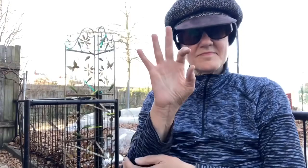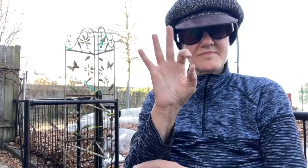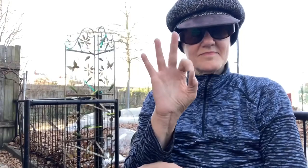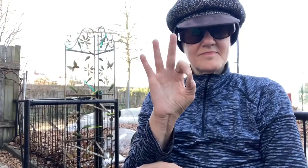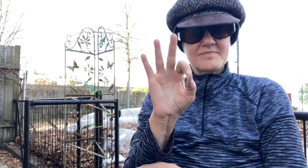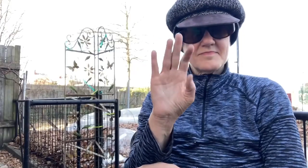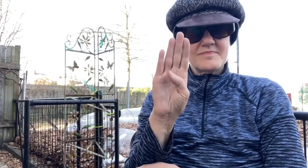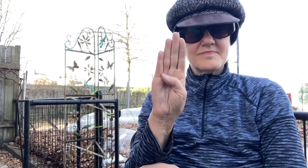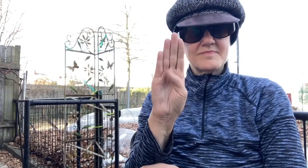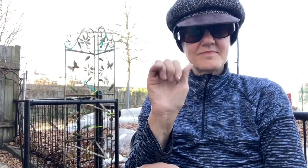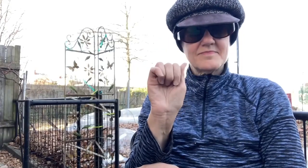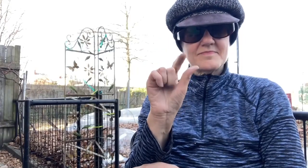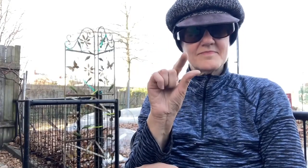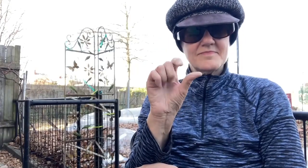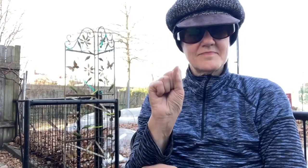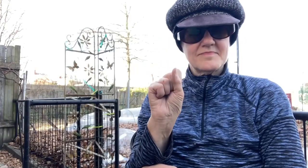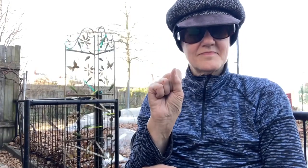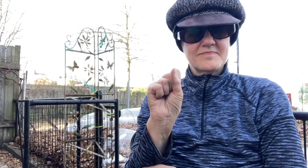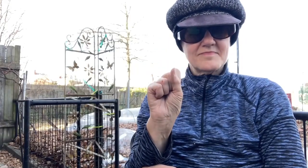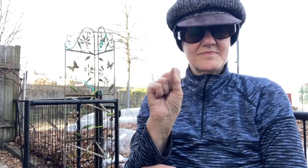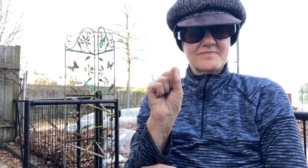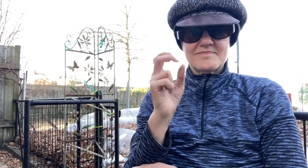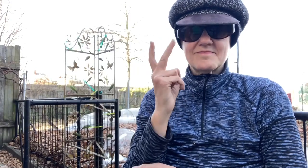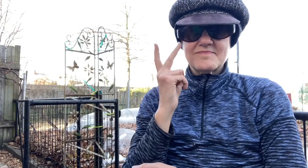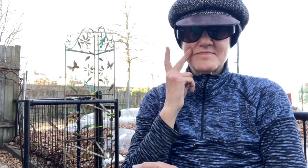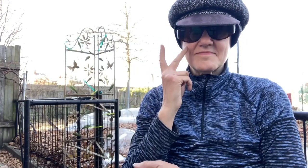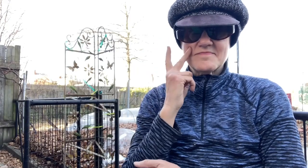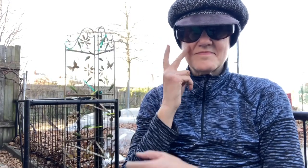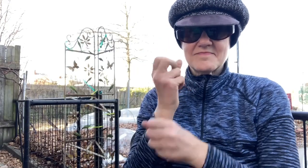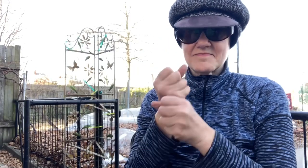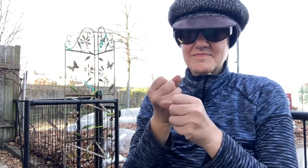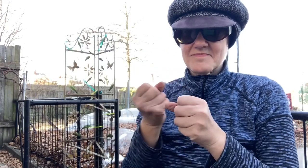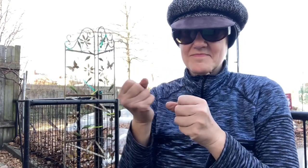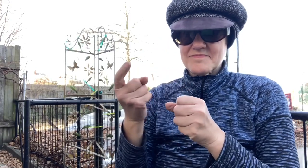So altogether we made 9 bags.